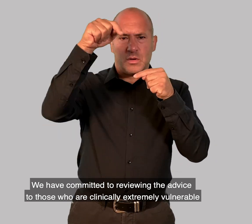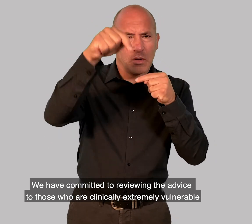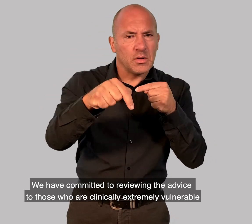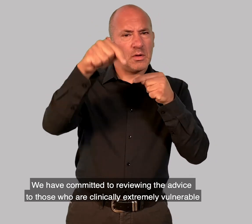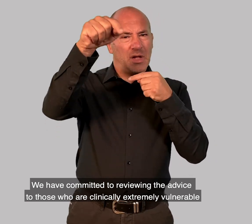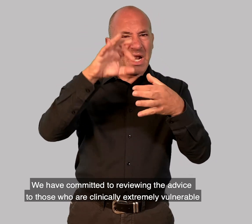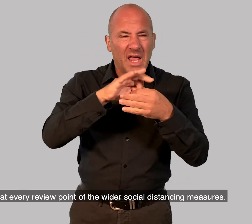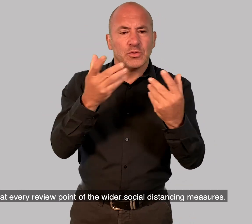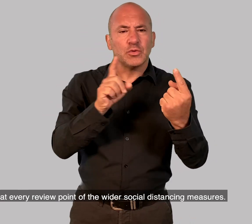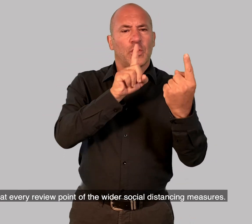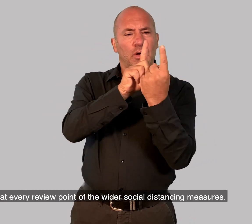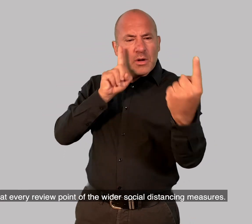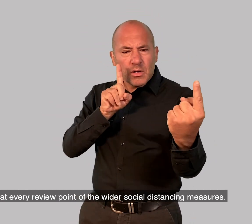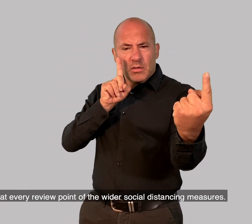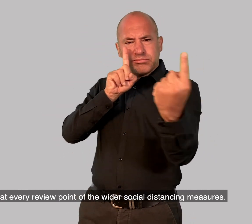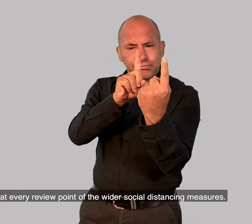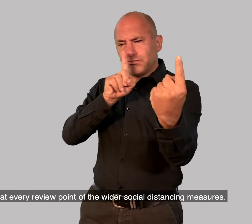the wider social distancing measures.